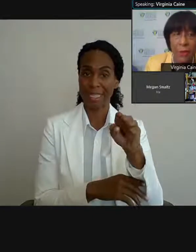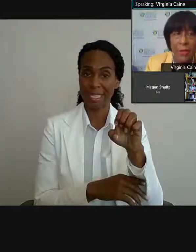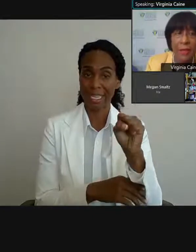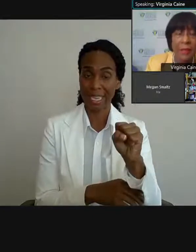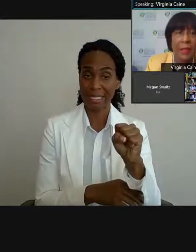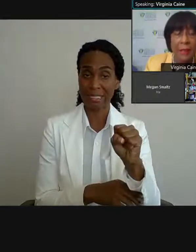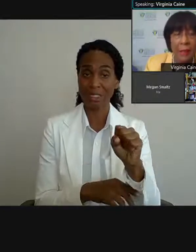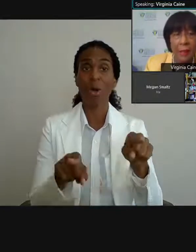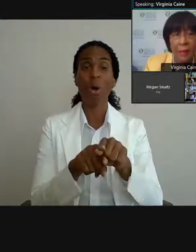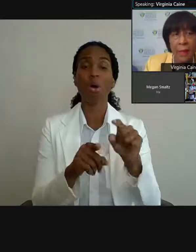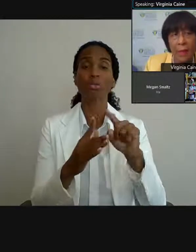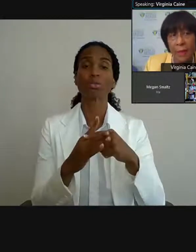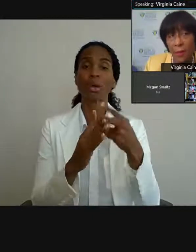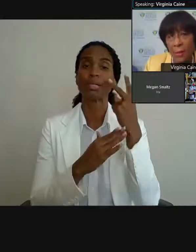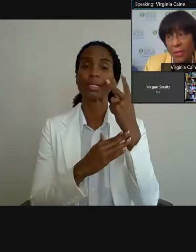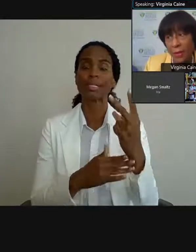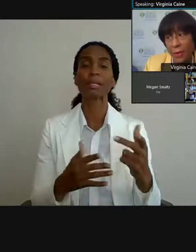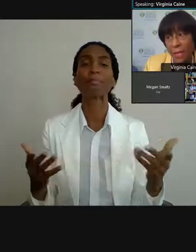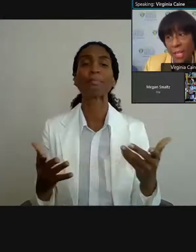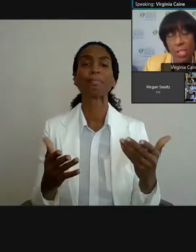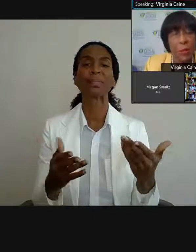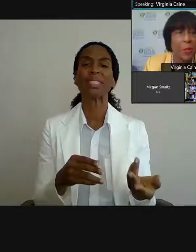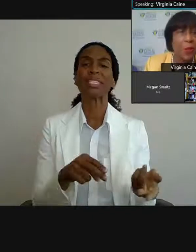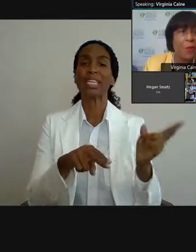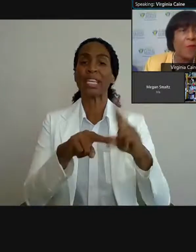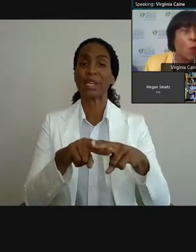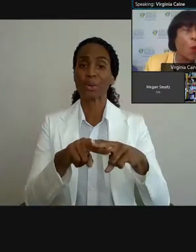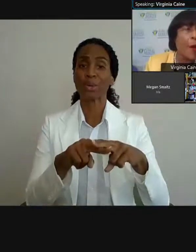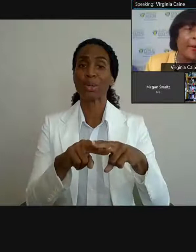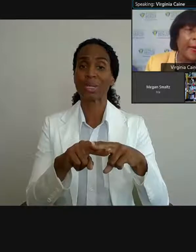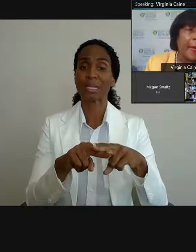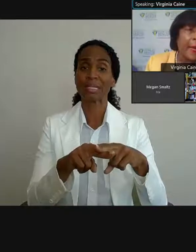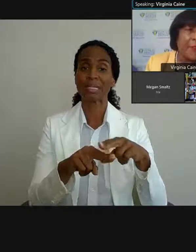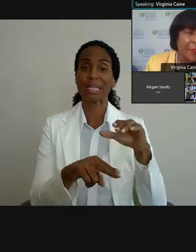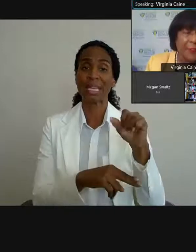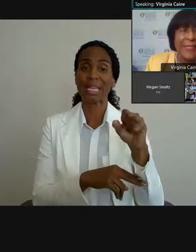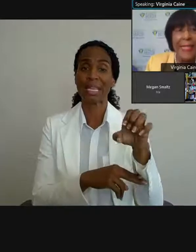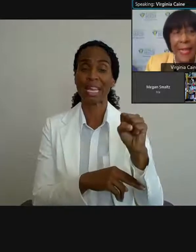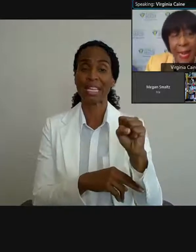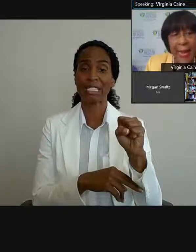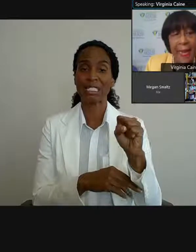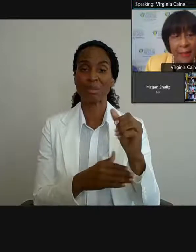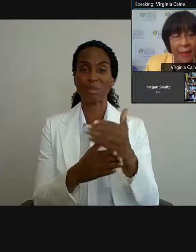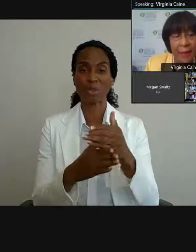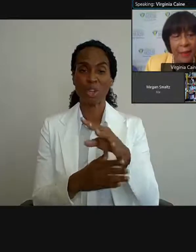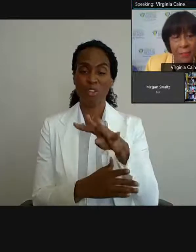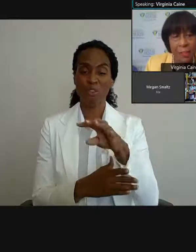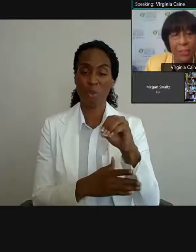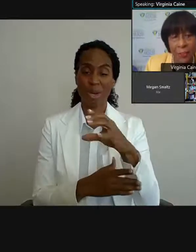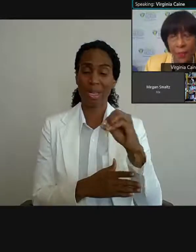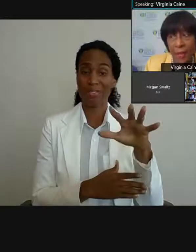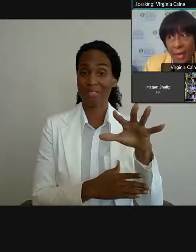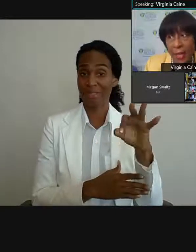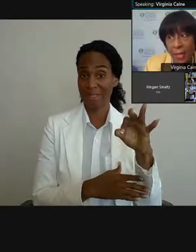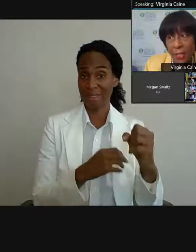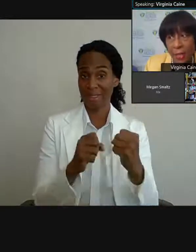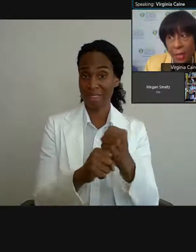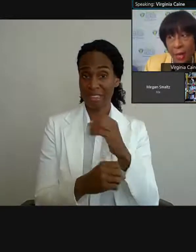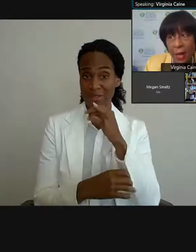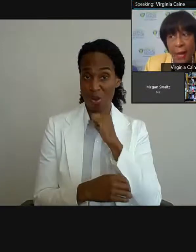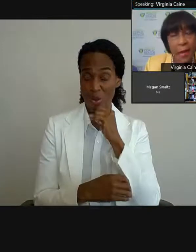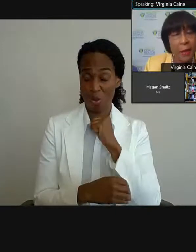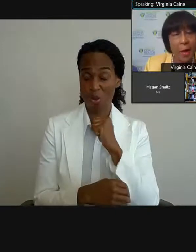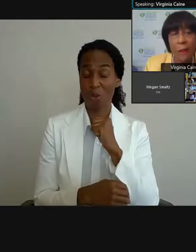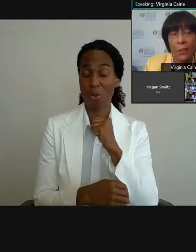also starting to see an increase in our cases between 40 and 59 years of